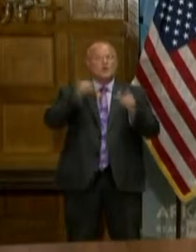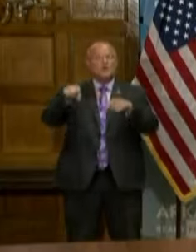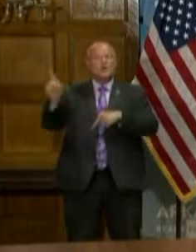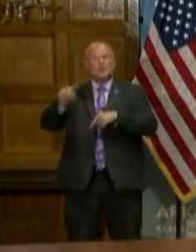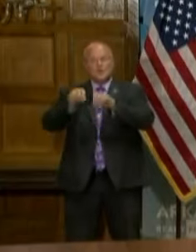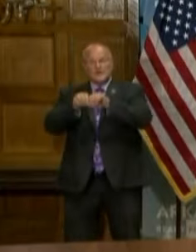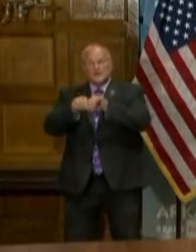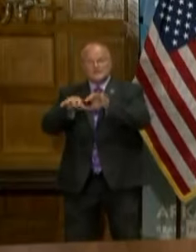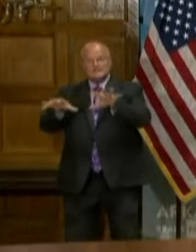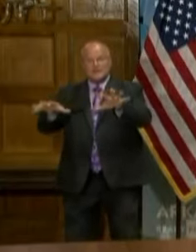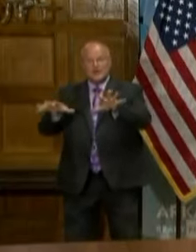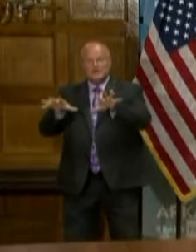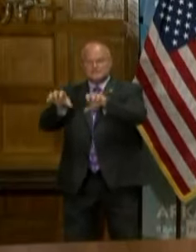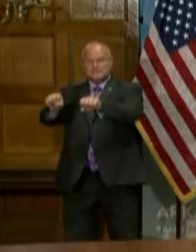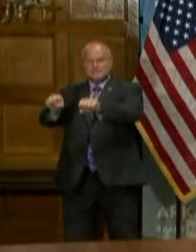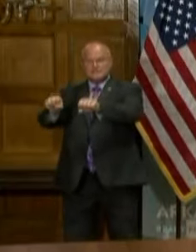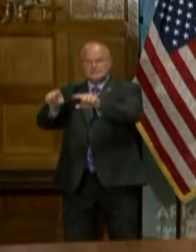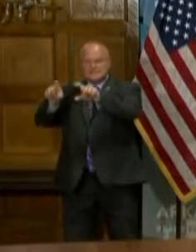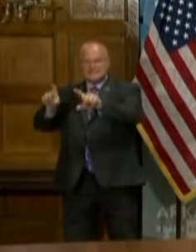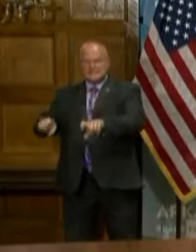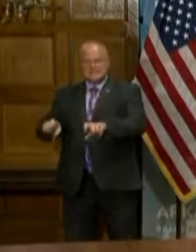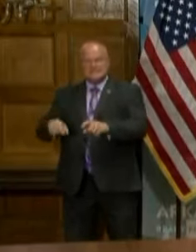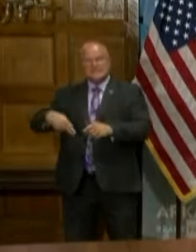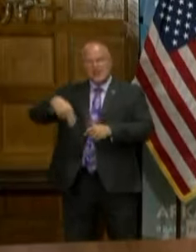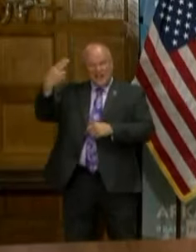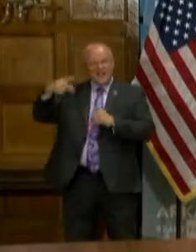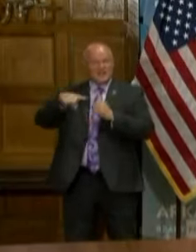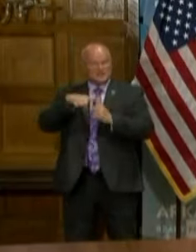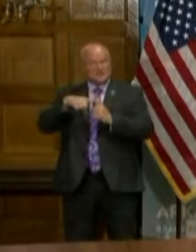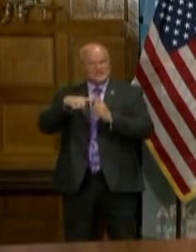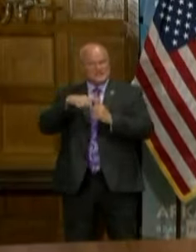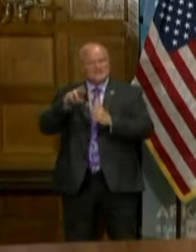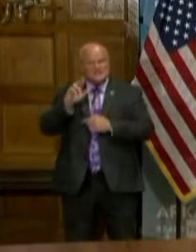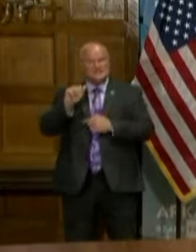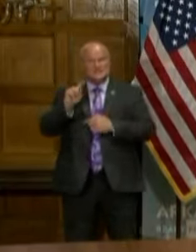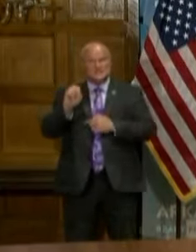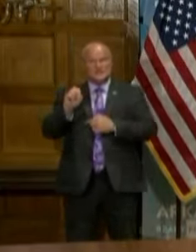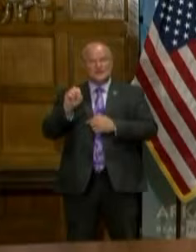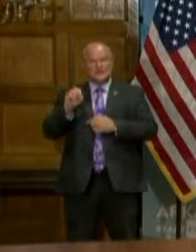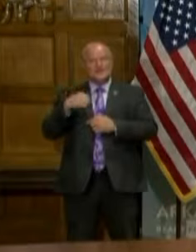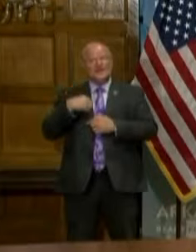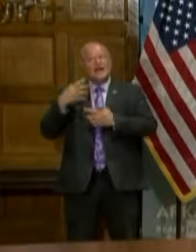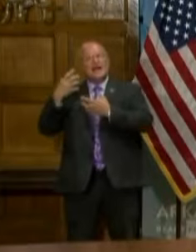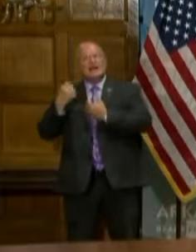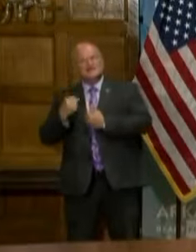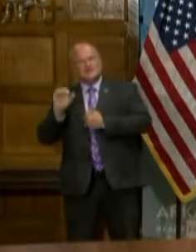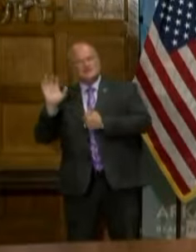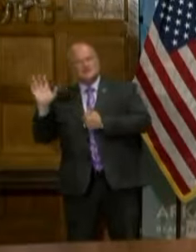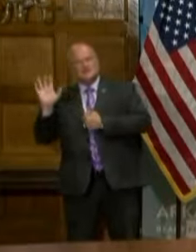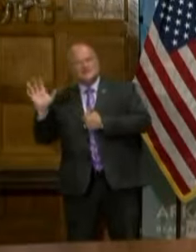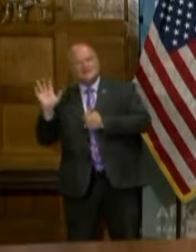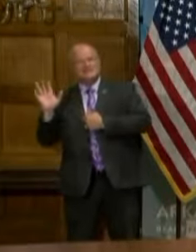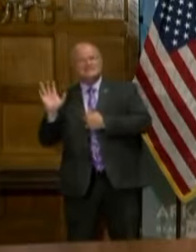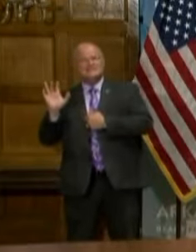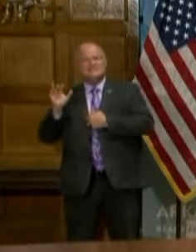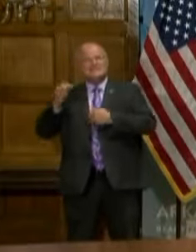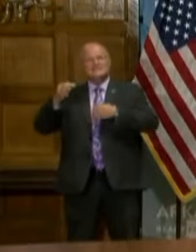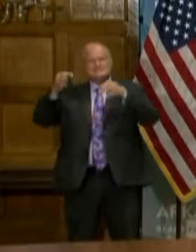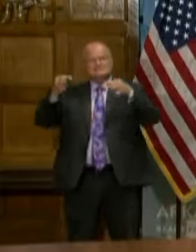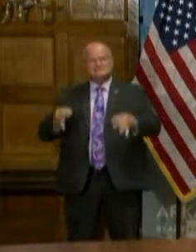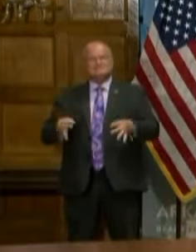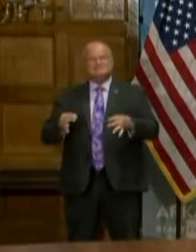the spread is, and so it's going to give you a higher positivity rate. I trust his judgment as an epidemiologist